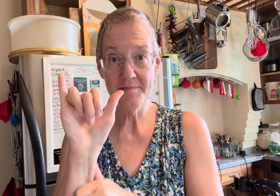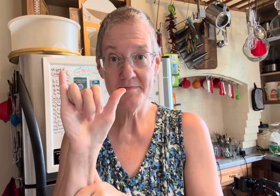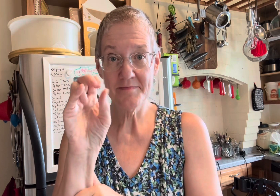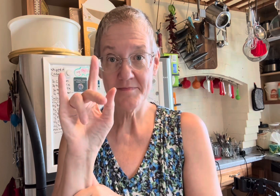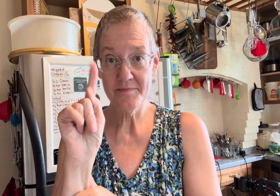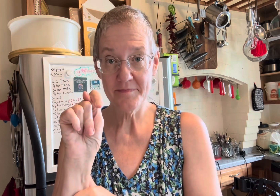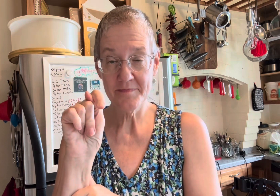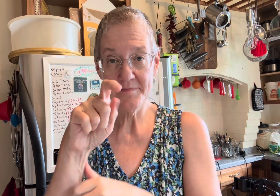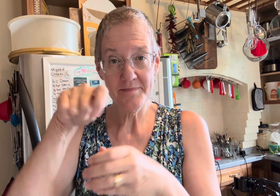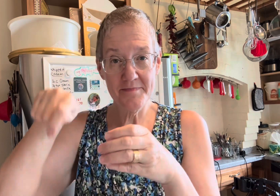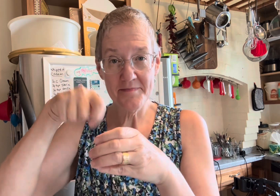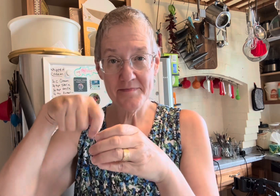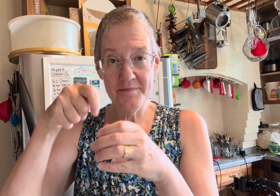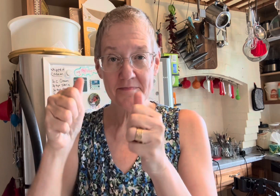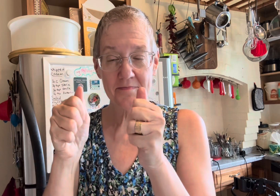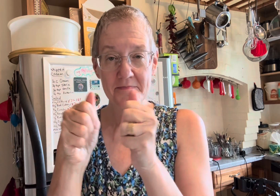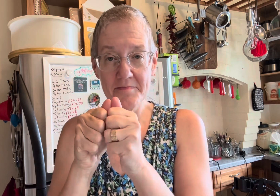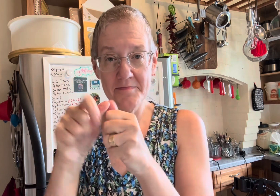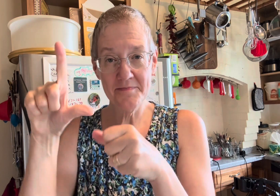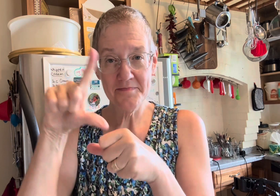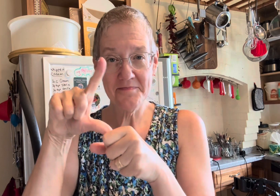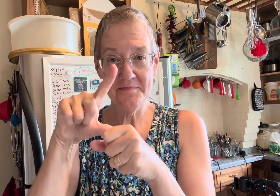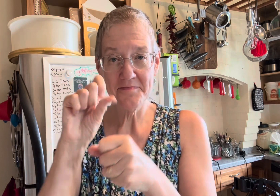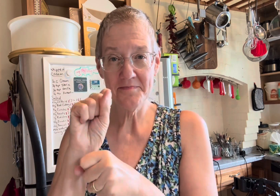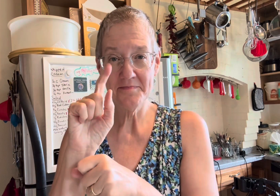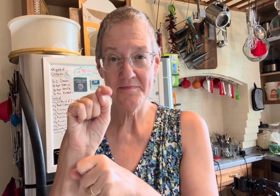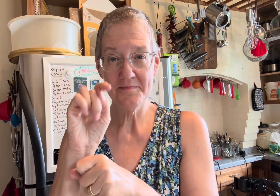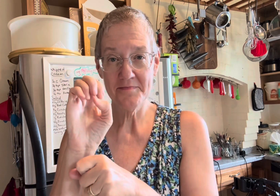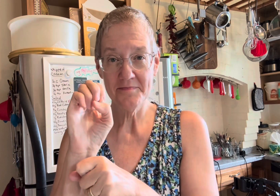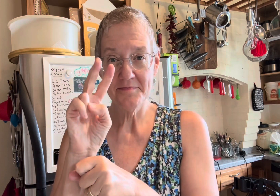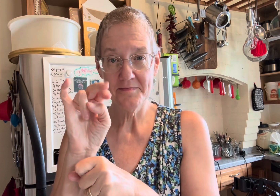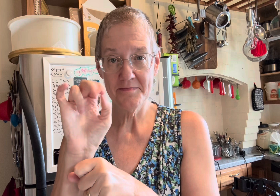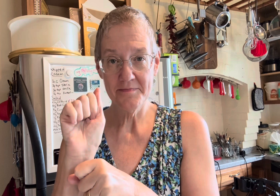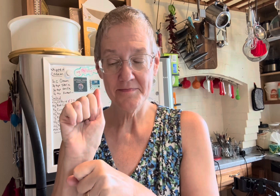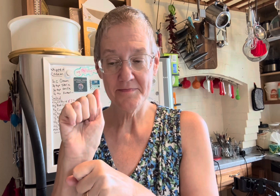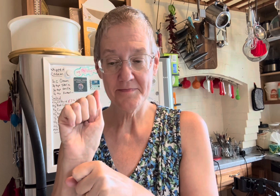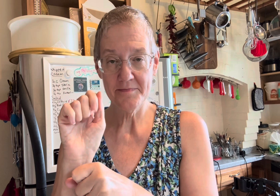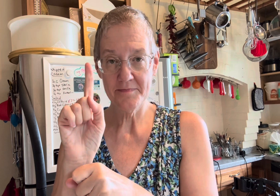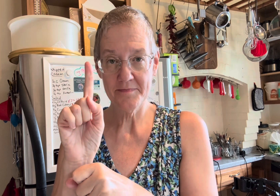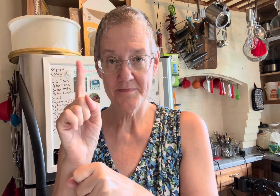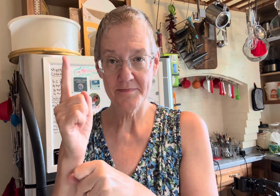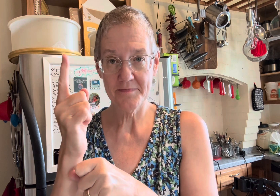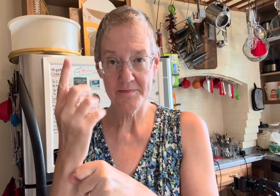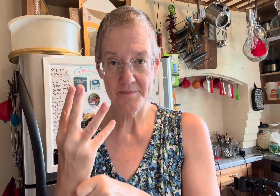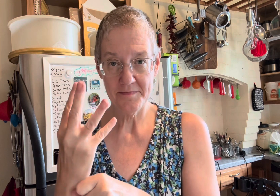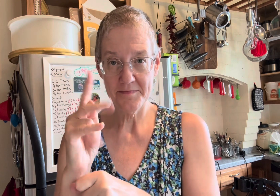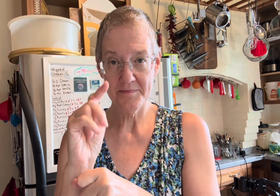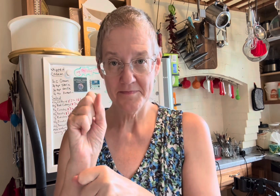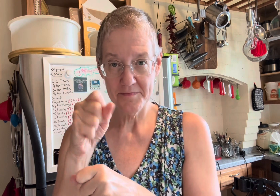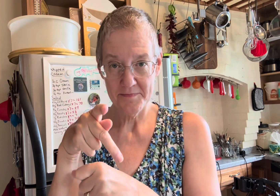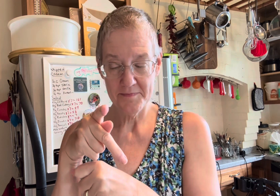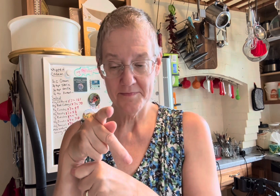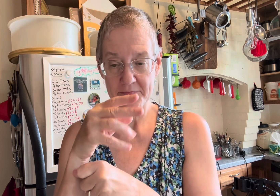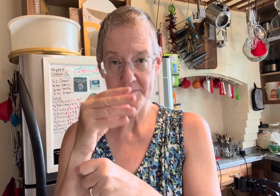I mix up a week's worth of yogurt at a time with my liquid stevia, which is 1/4 of a teaspoon for each